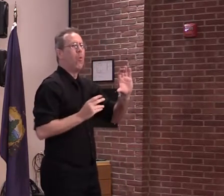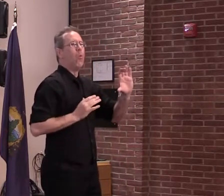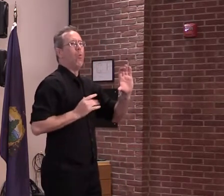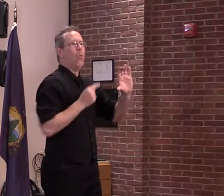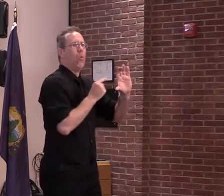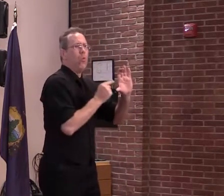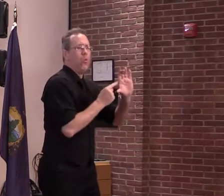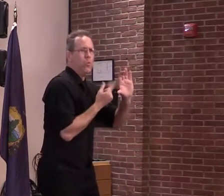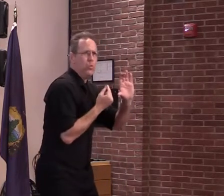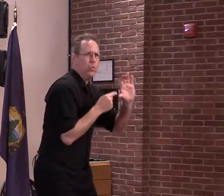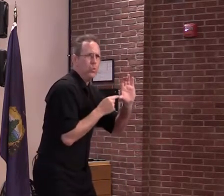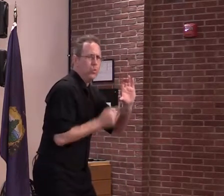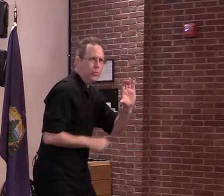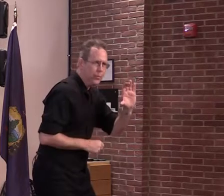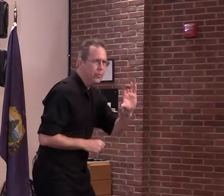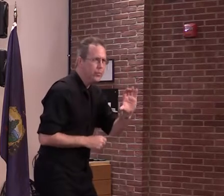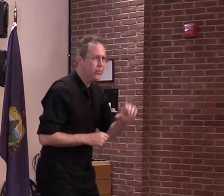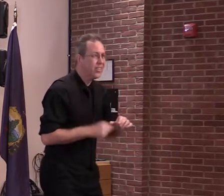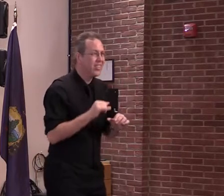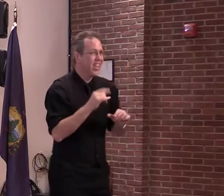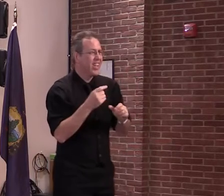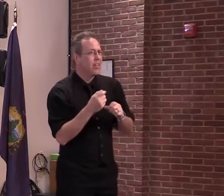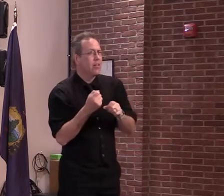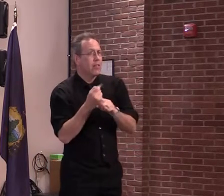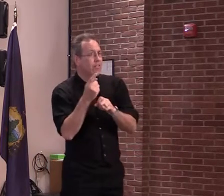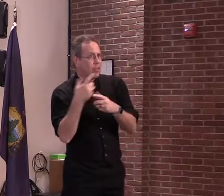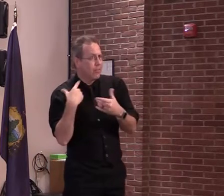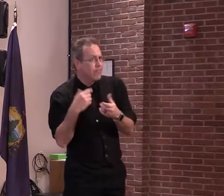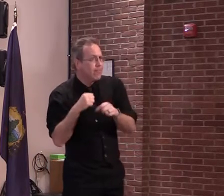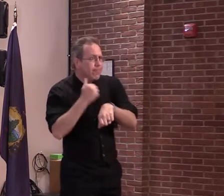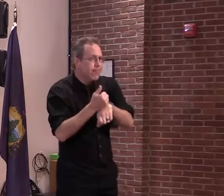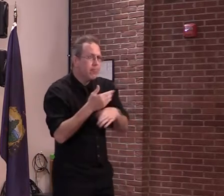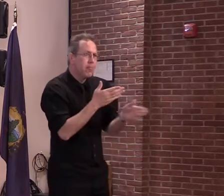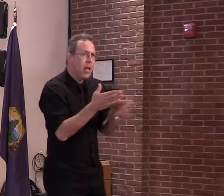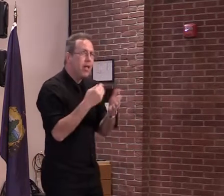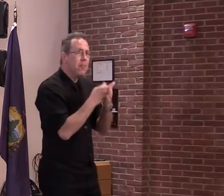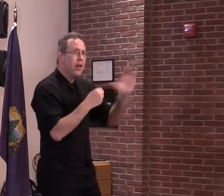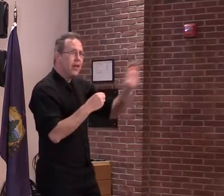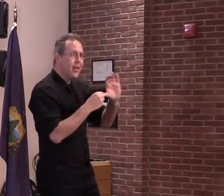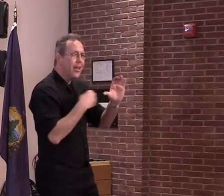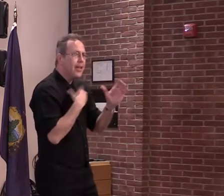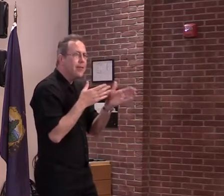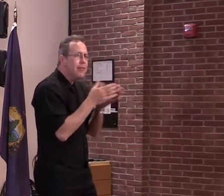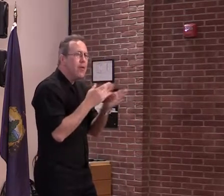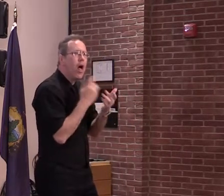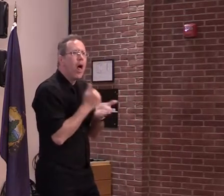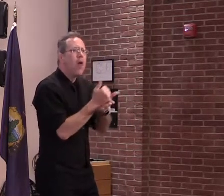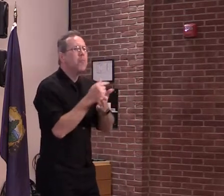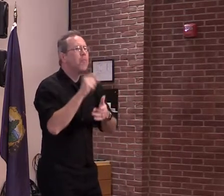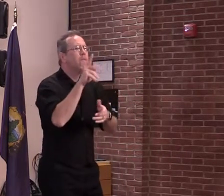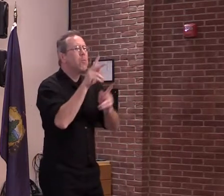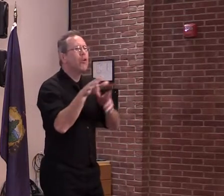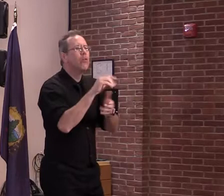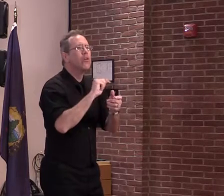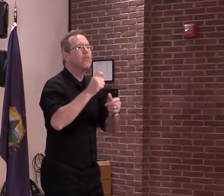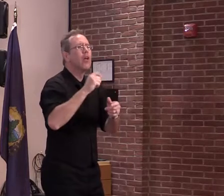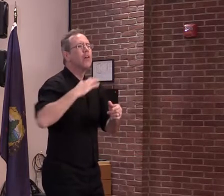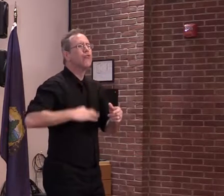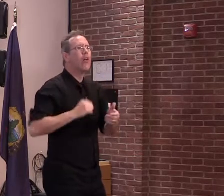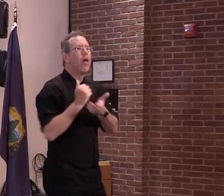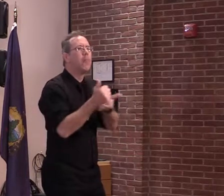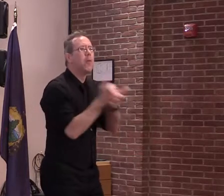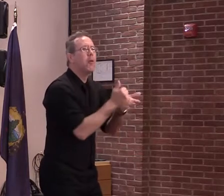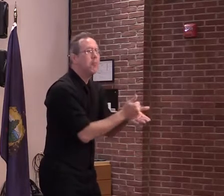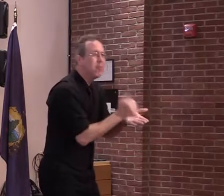legislature a budget that included major tax relief and historic investments in housing, combating climate change,